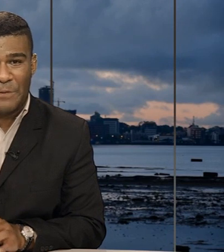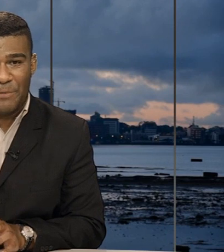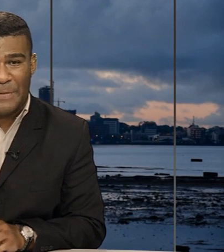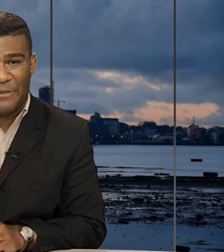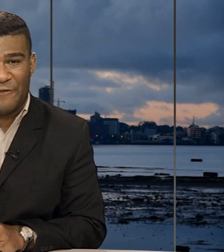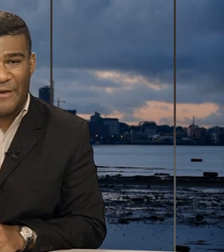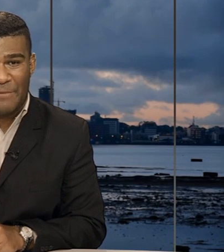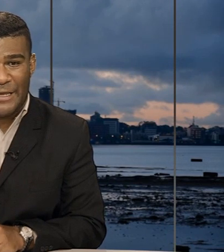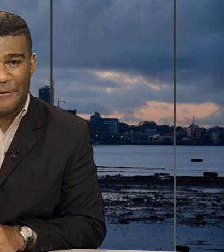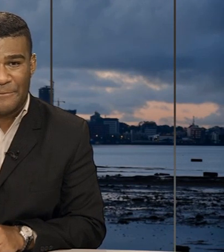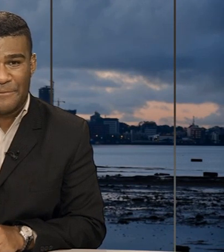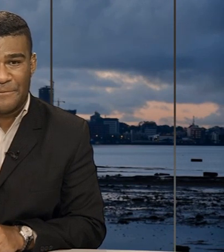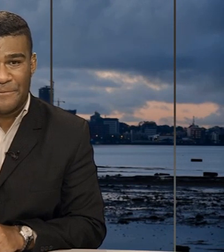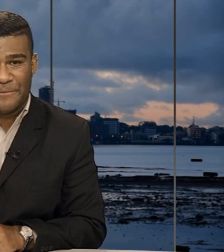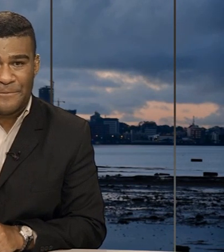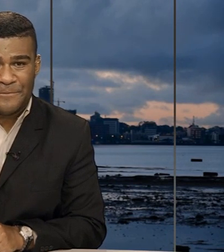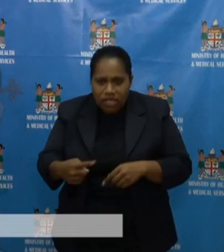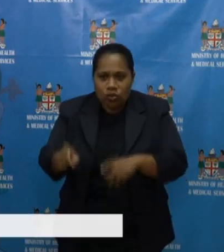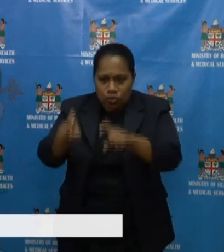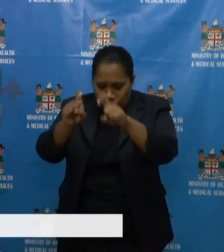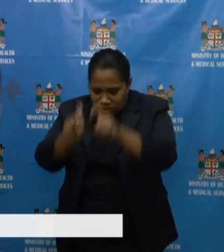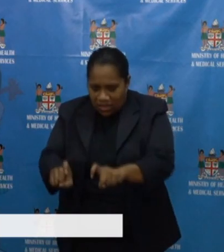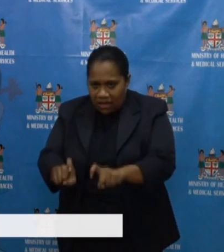movement made by the family.